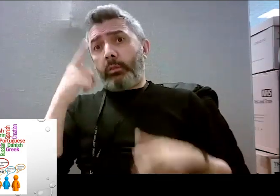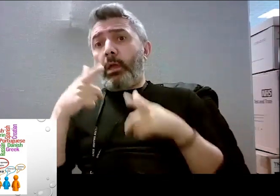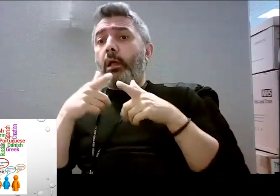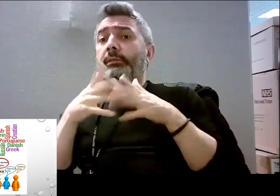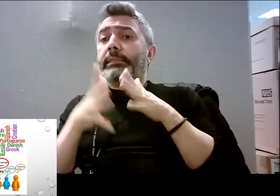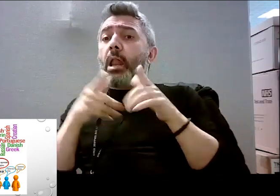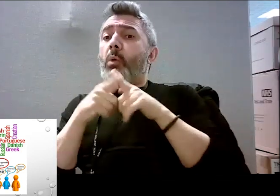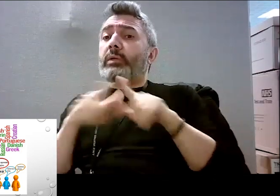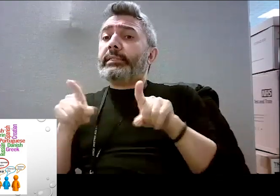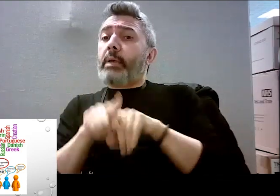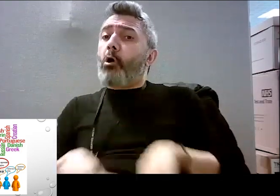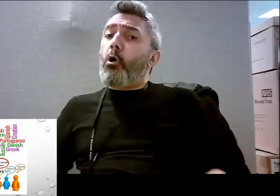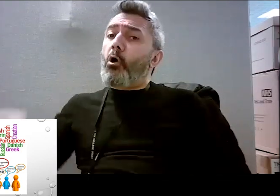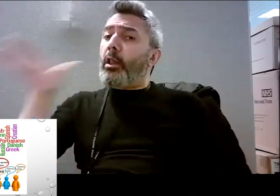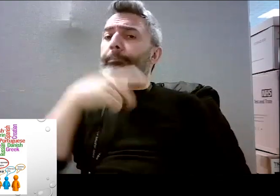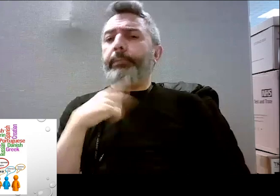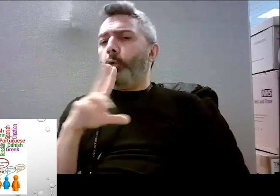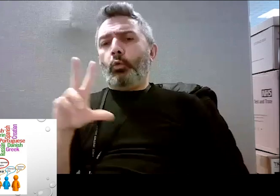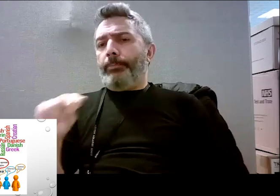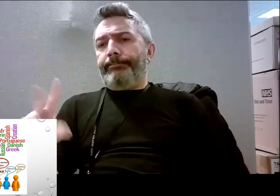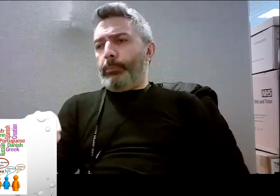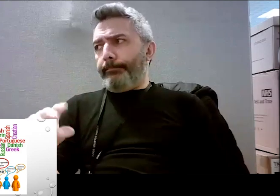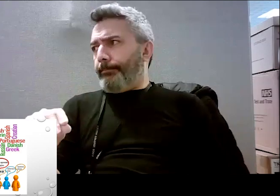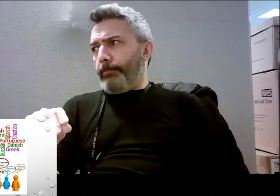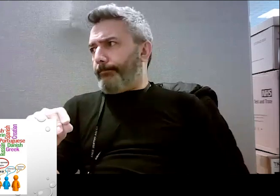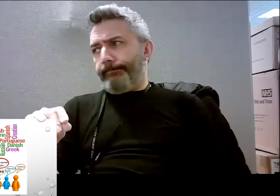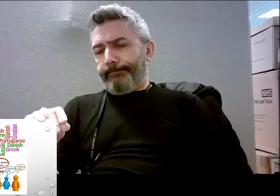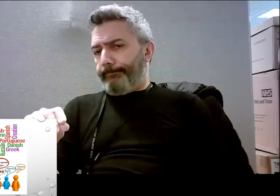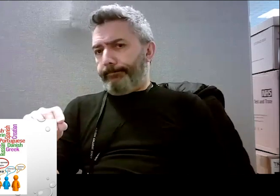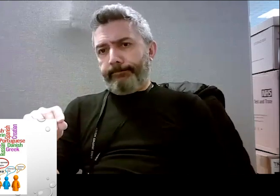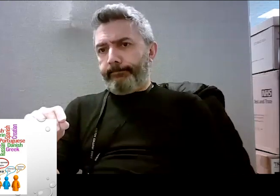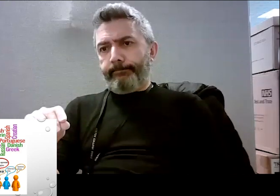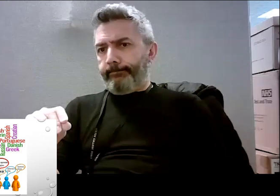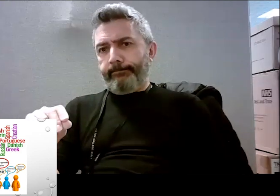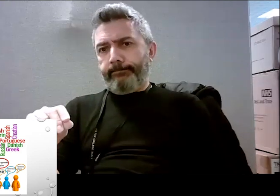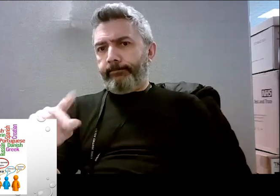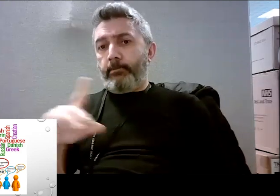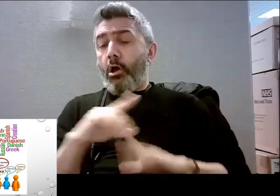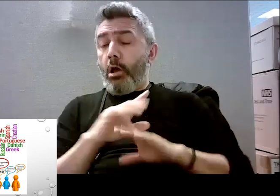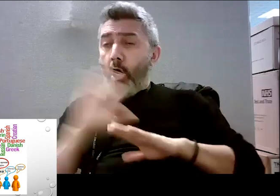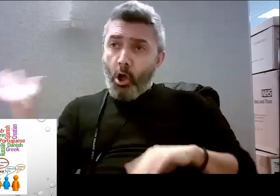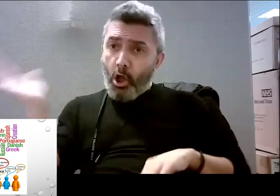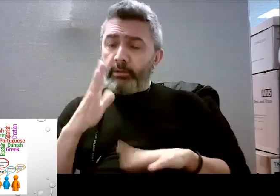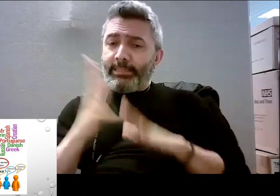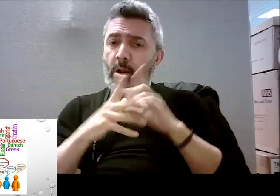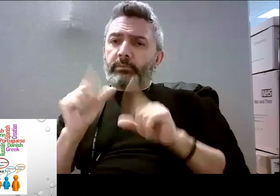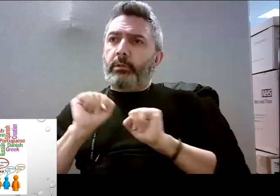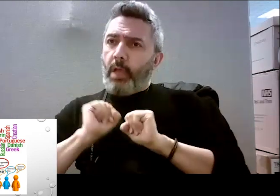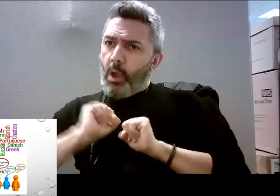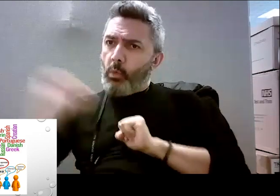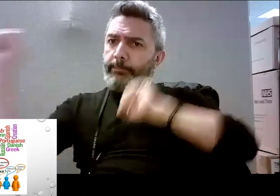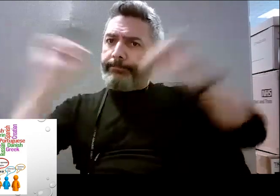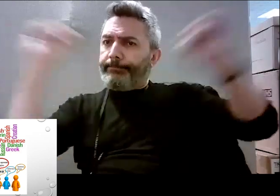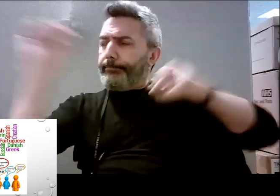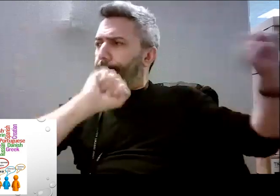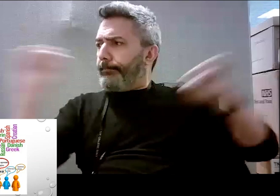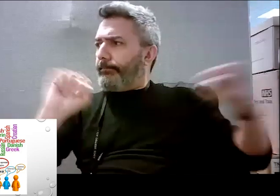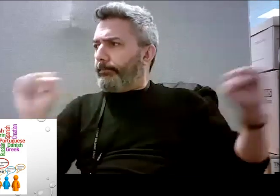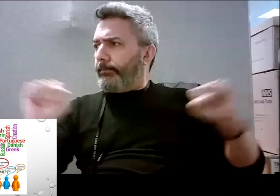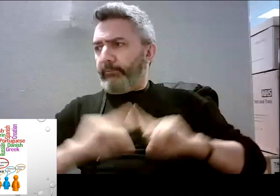German and Spanish. A question I get asked regularly is sign language the same in all the countries of the world?